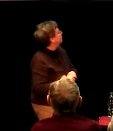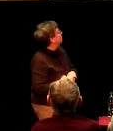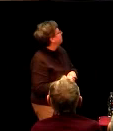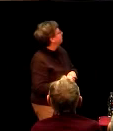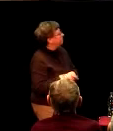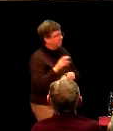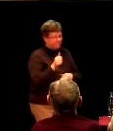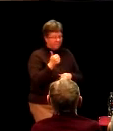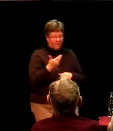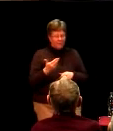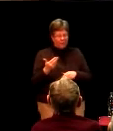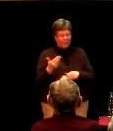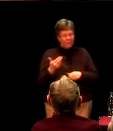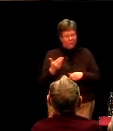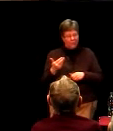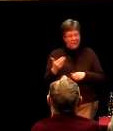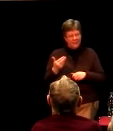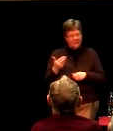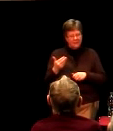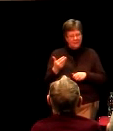One of the other things that we were